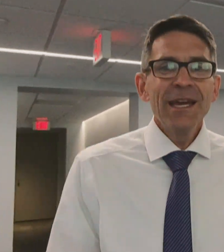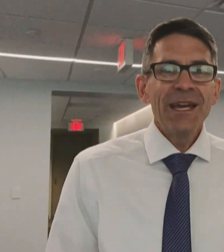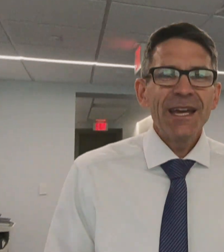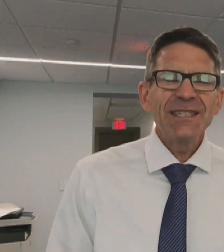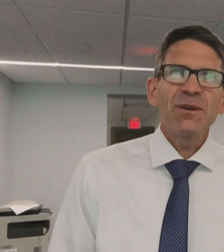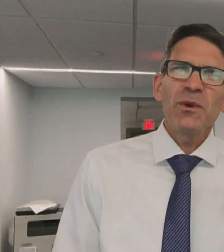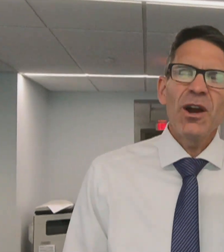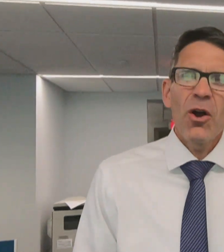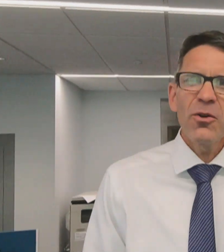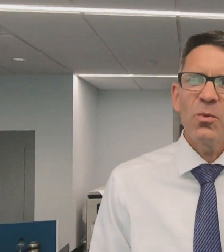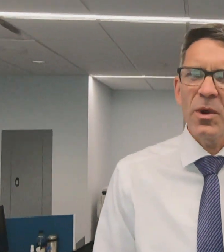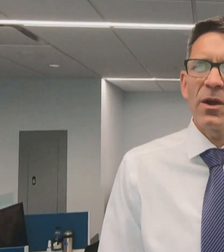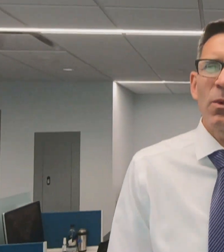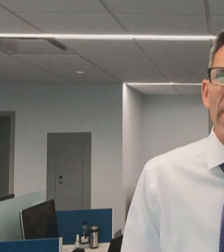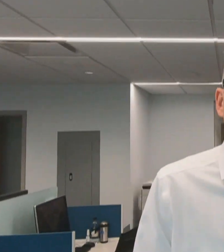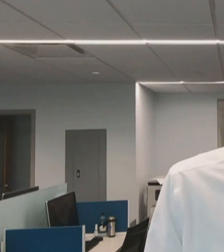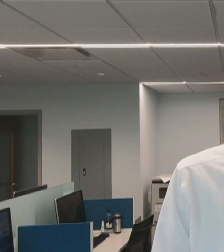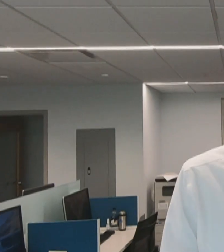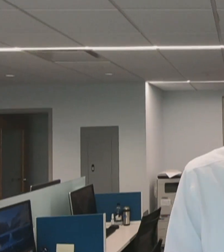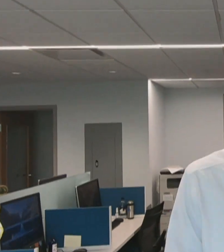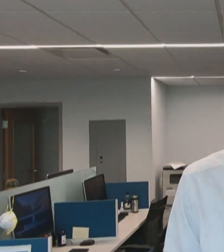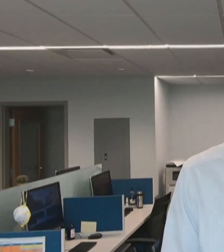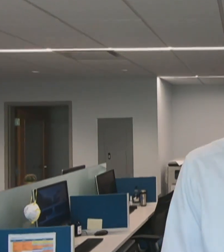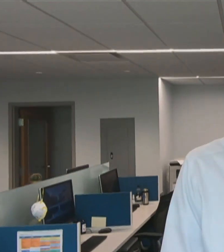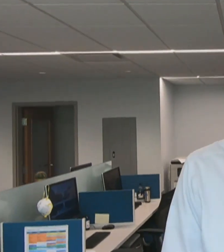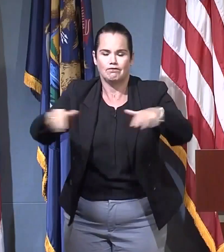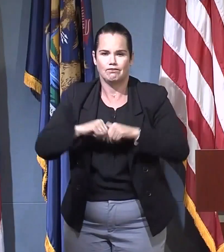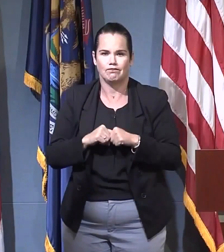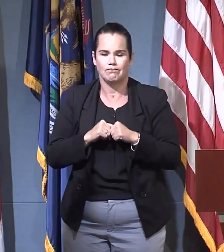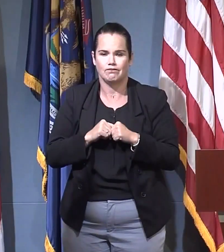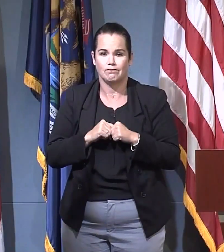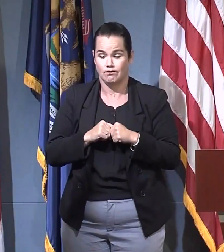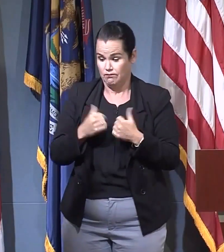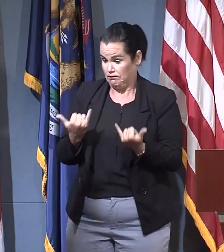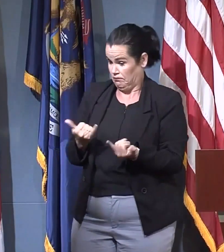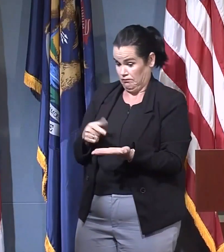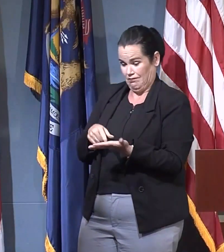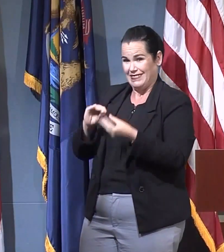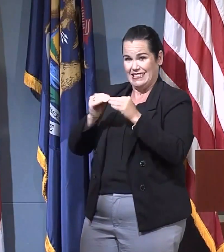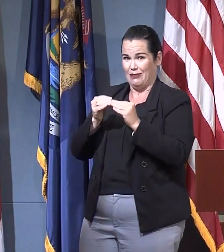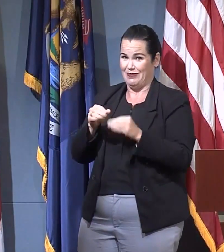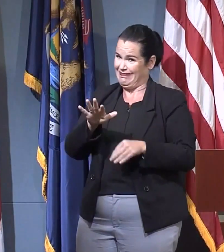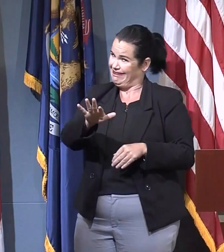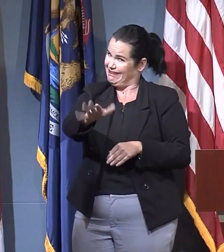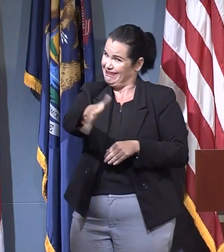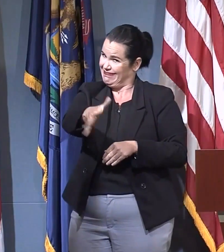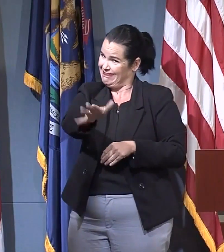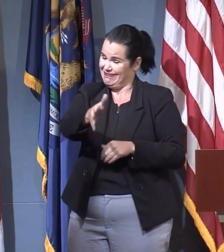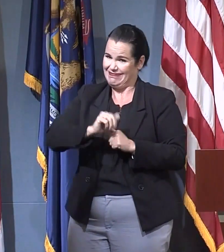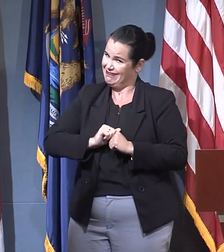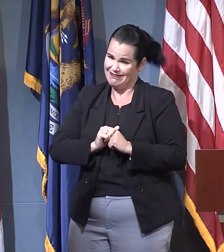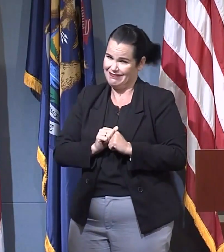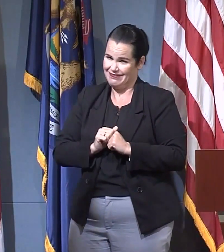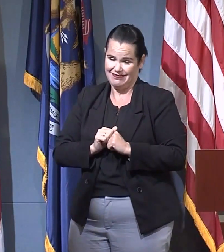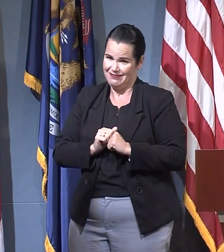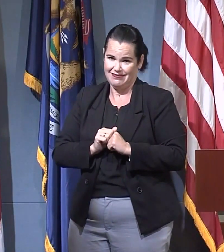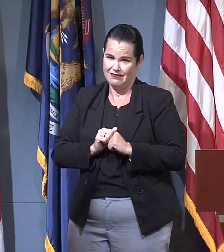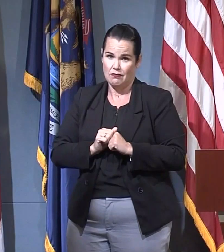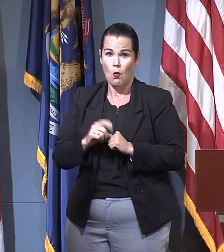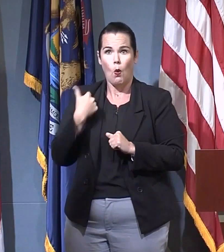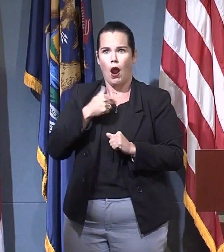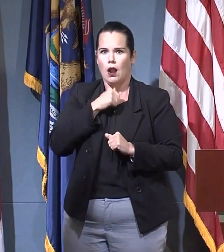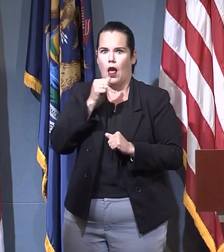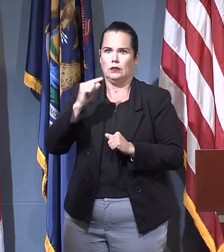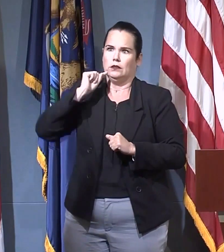on is that we aren't where we hoped we would be. The data is not looking so good. While we are certainly not in the